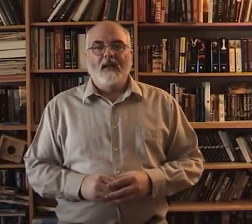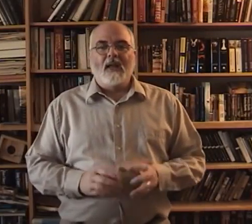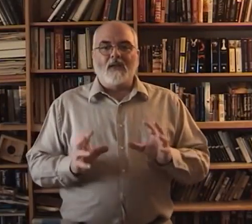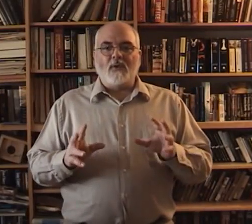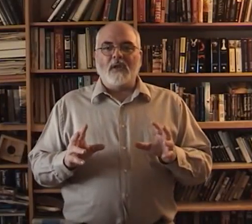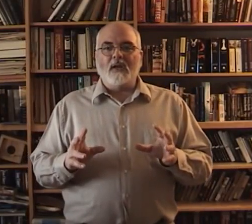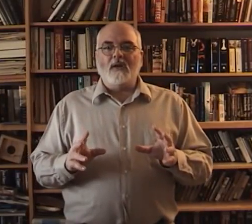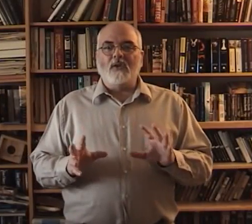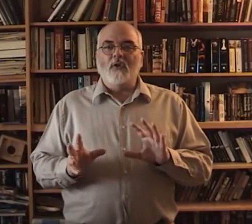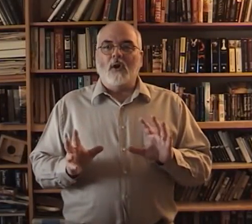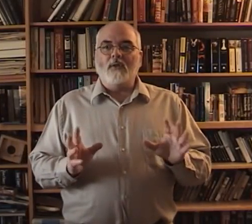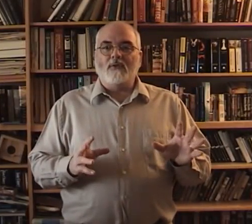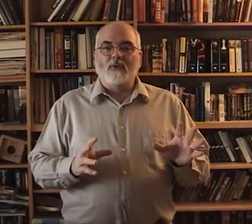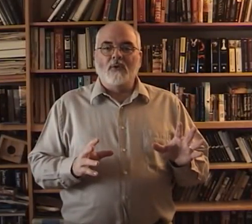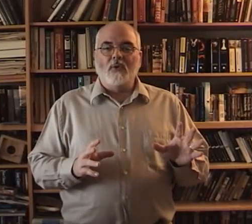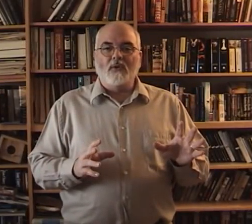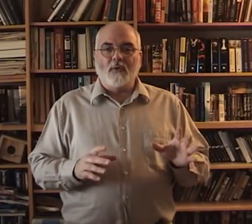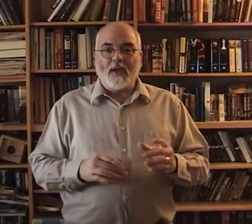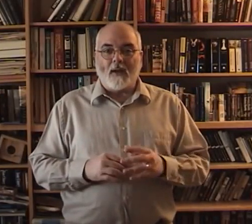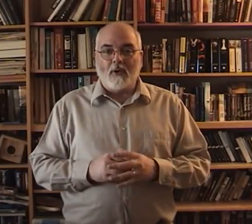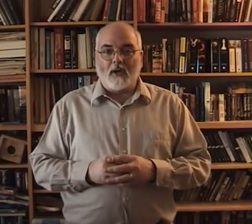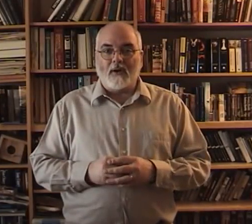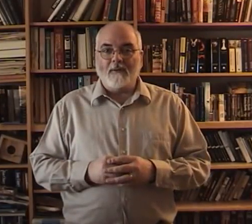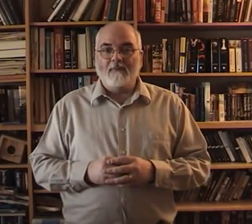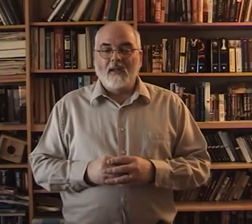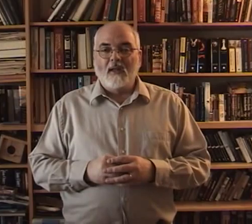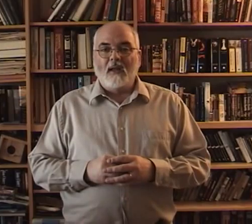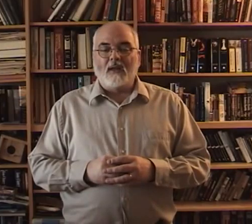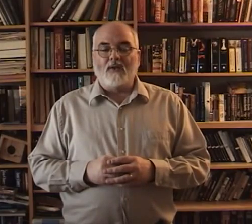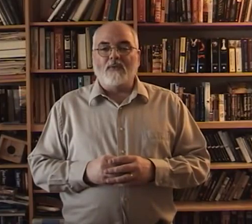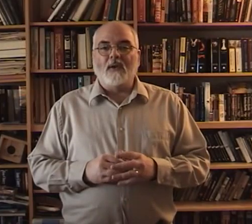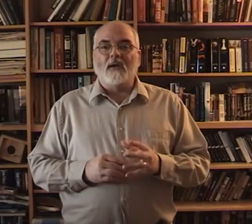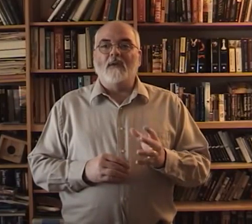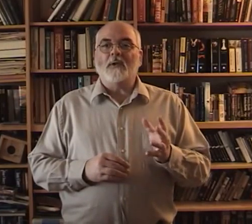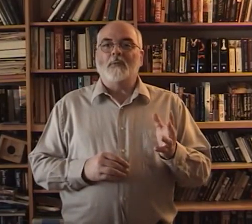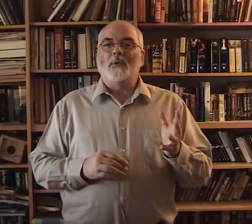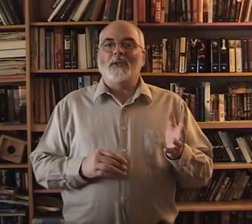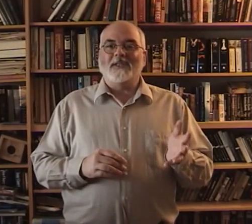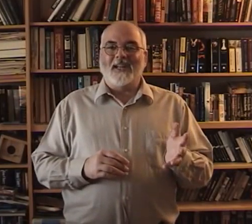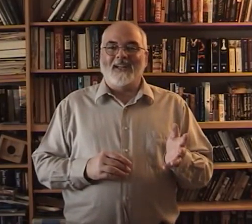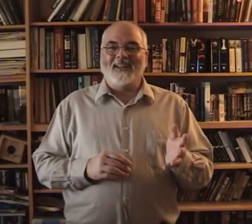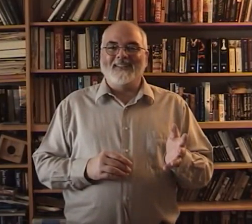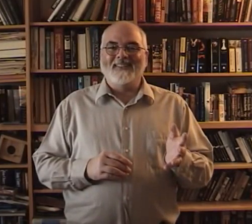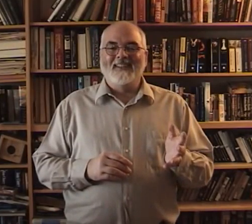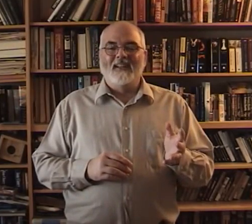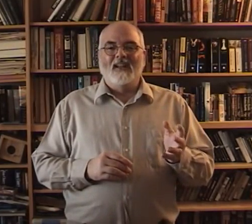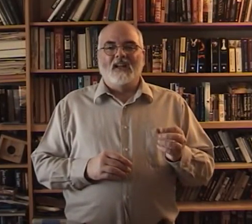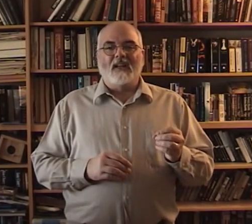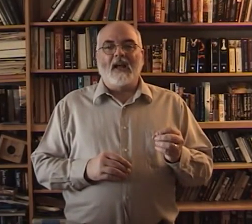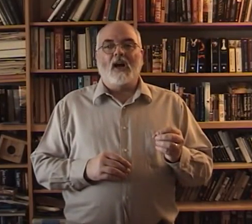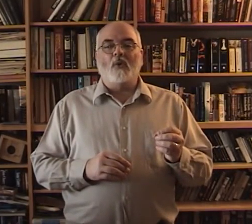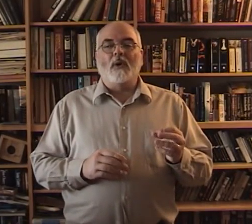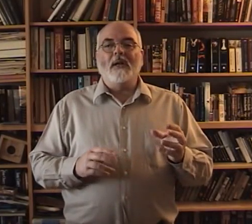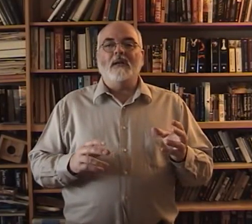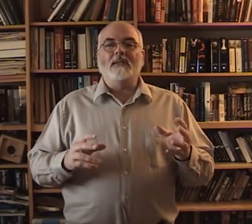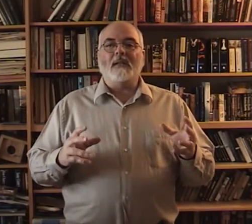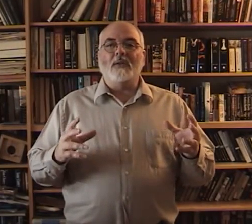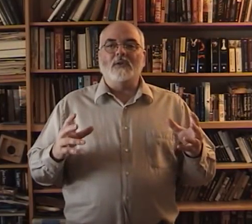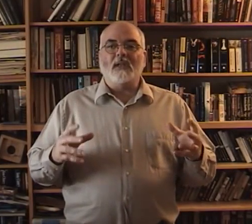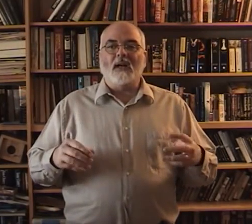If you're here, you've gone through the vocabulary, and you feel comfortable with the signs. Now we need to set those